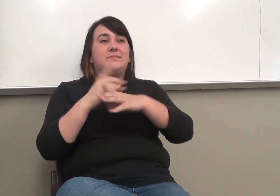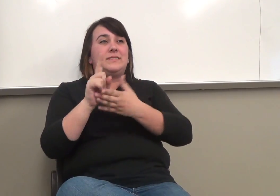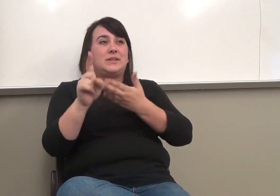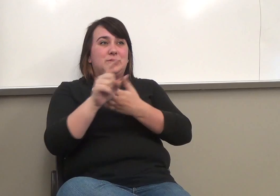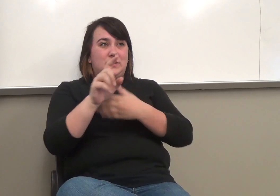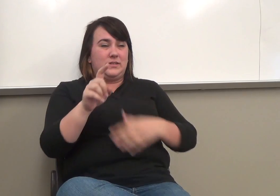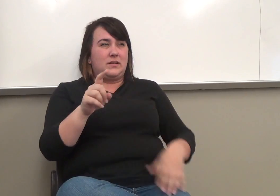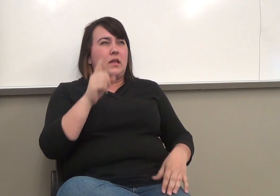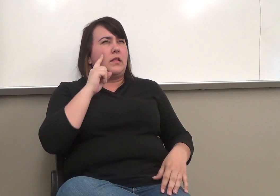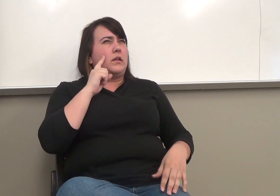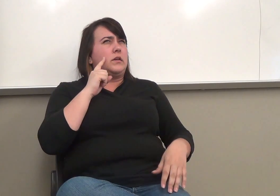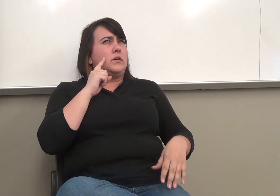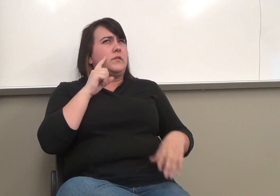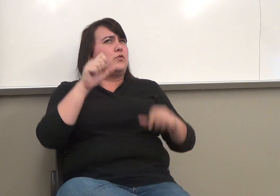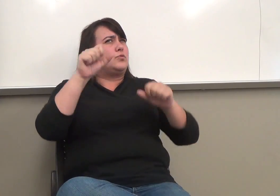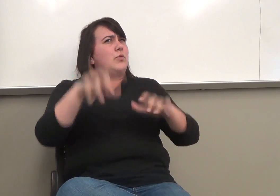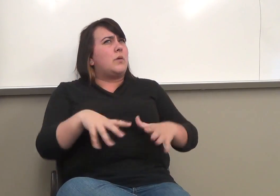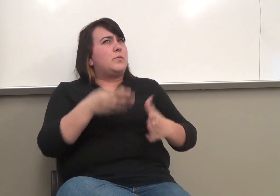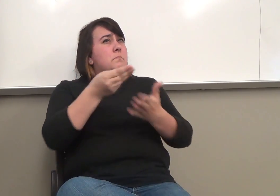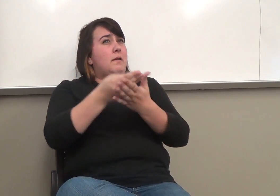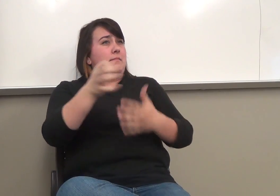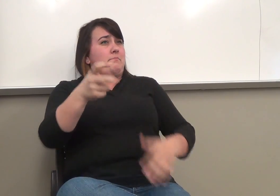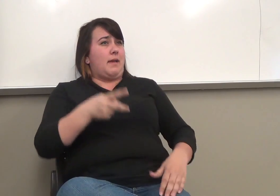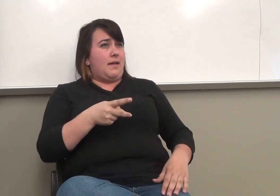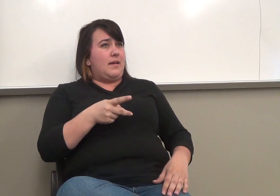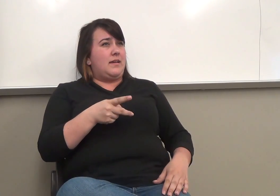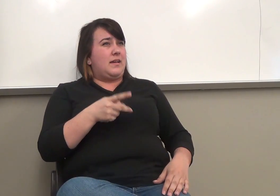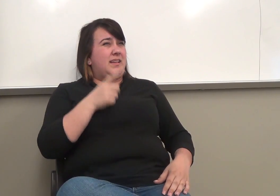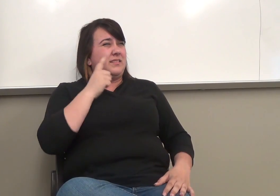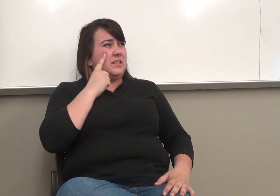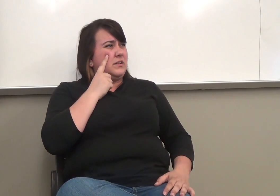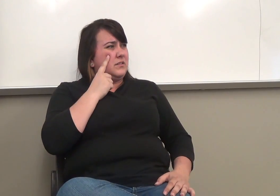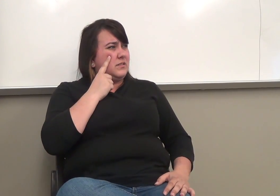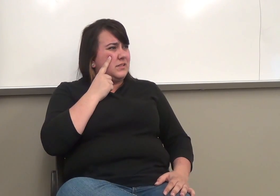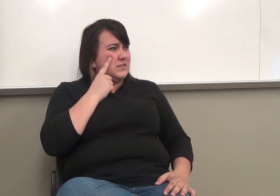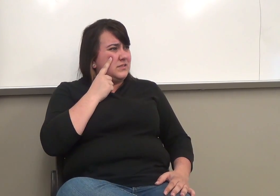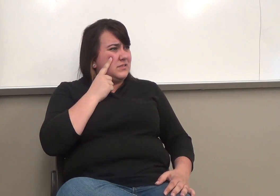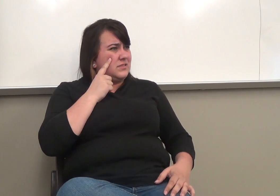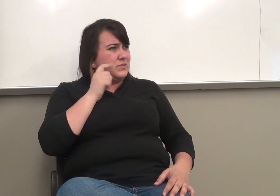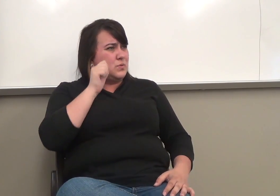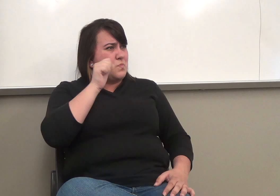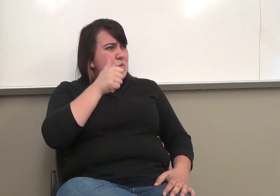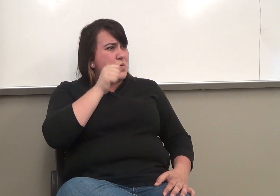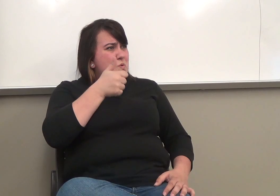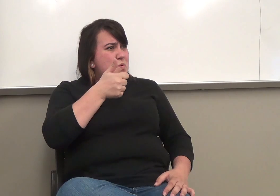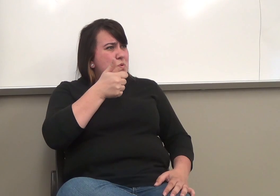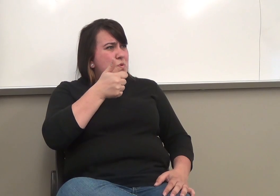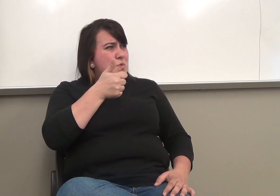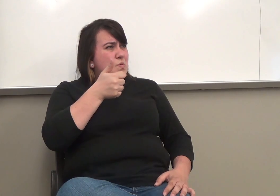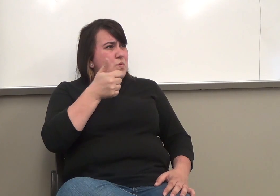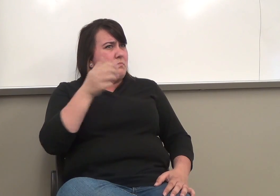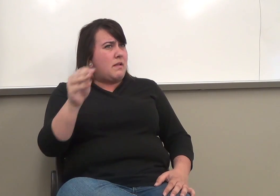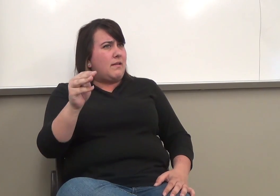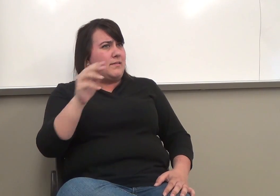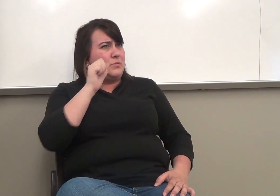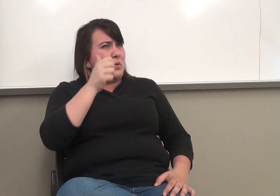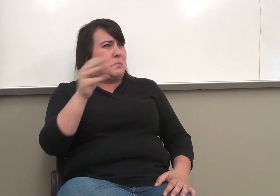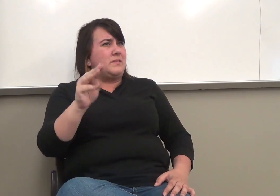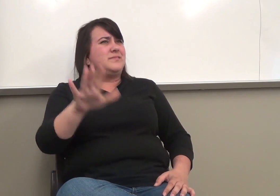money back, I think is, for some reason, it's either tomorrow or the next day. And the way you can look at these things, they have